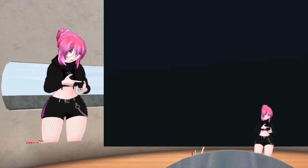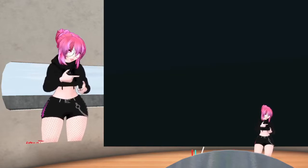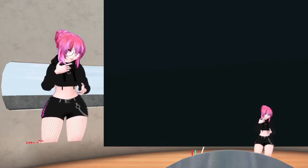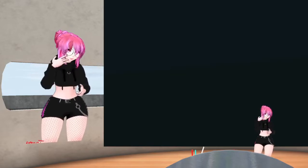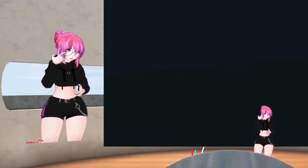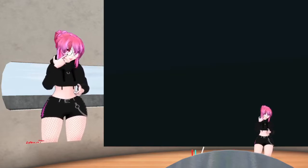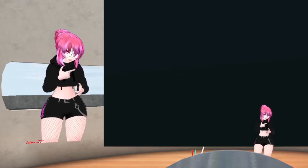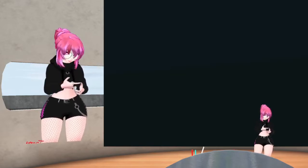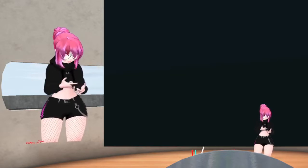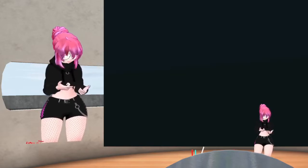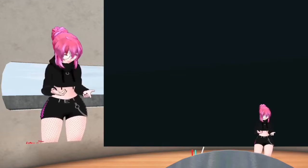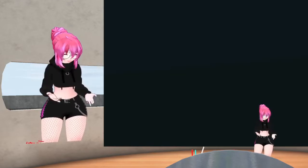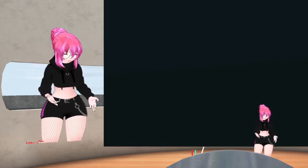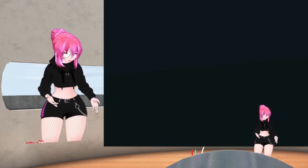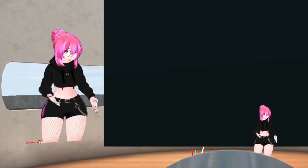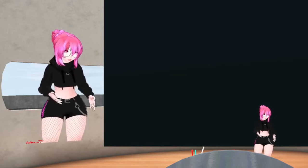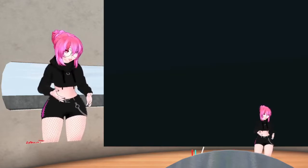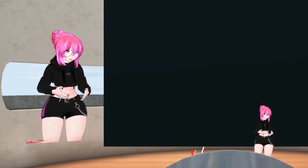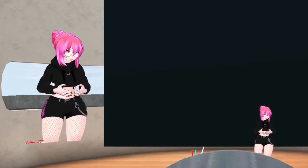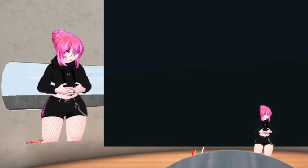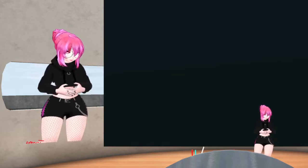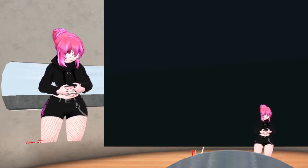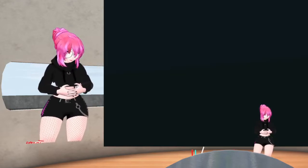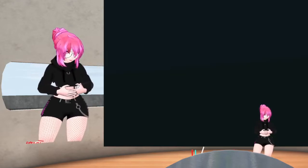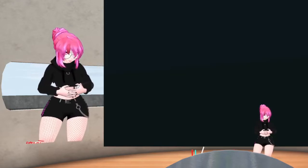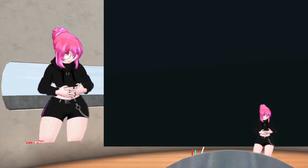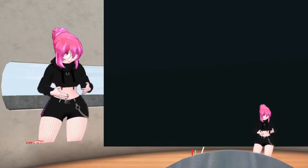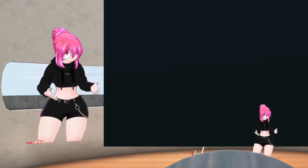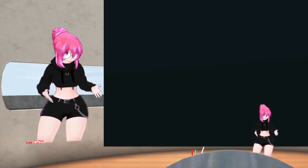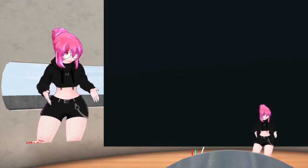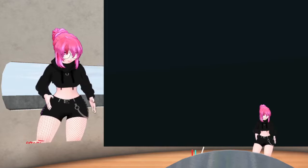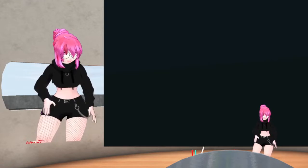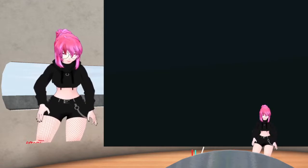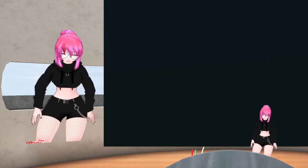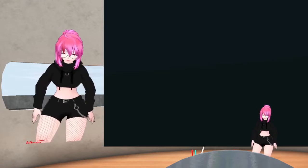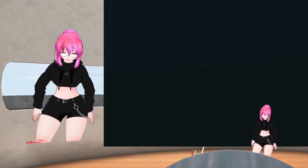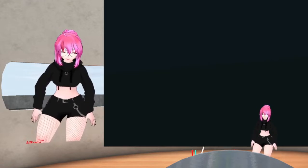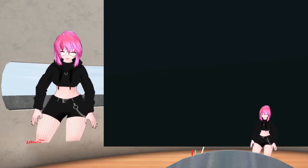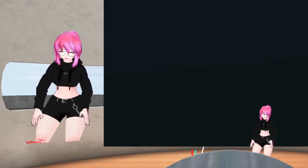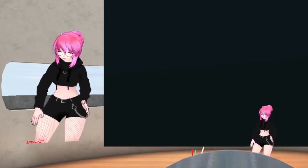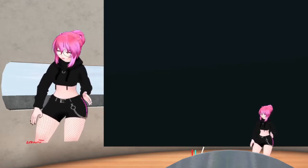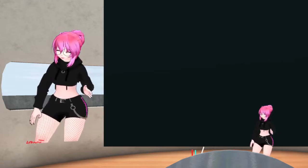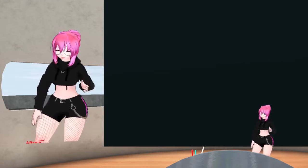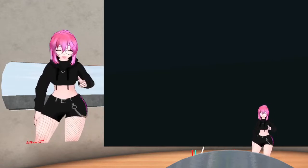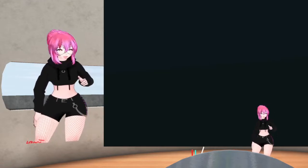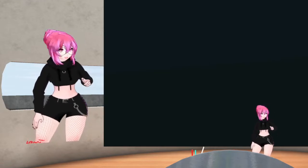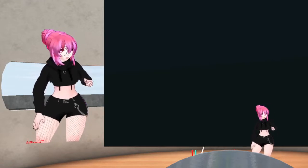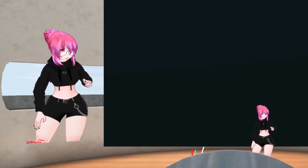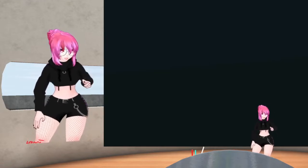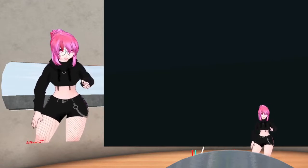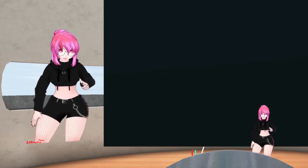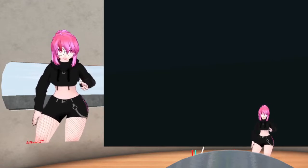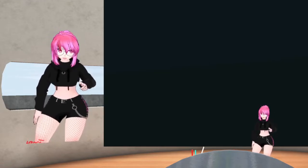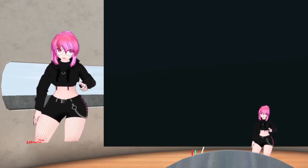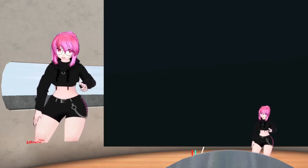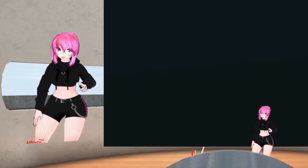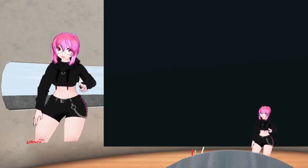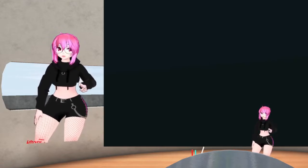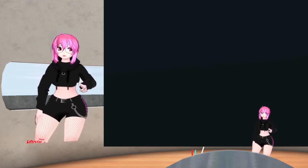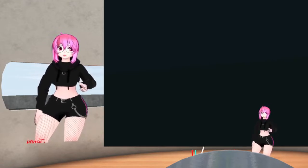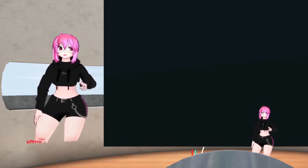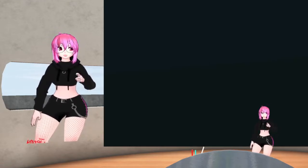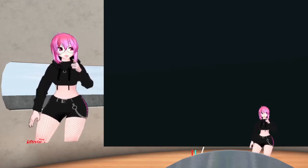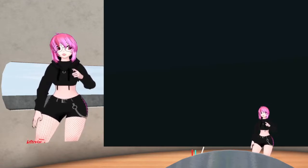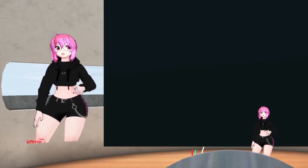sibling, you know, sibling. Yeah, that's what I've seen. Yeah, that's a good question. Any other questions before